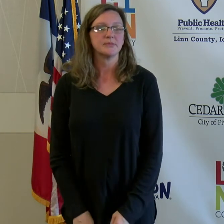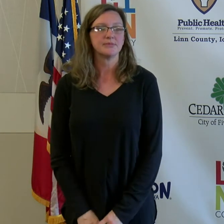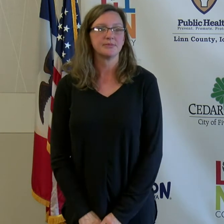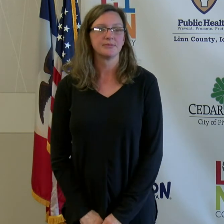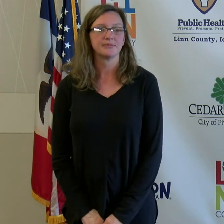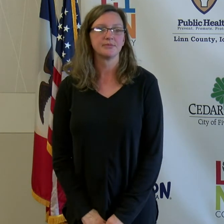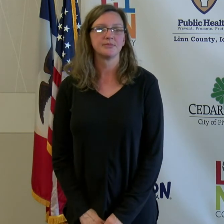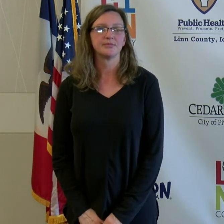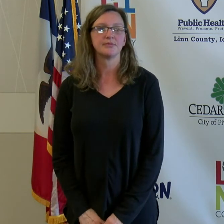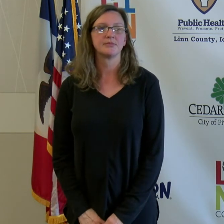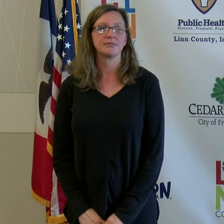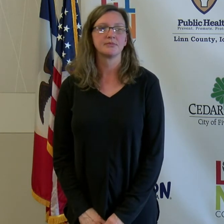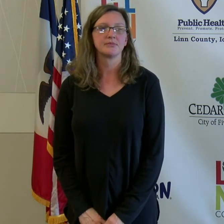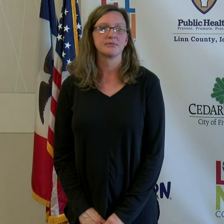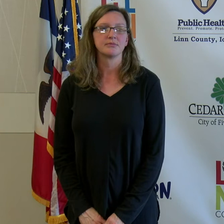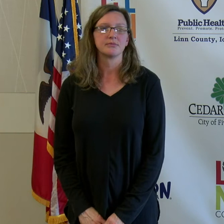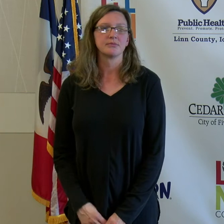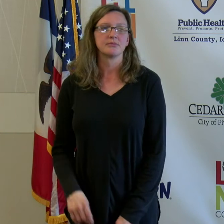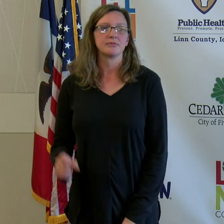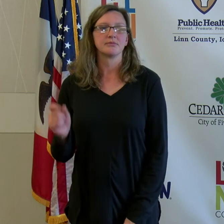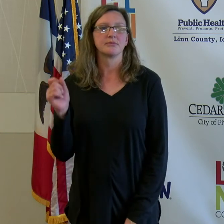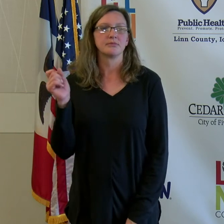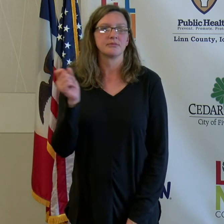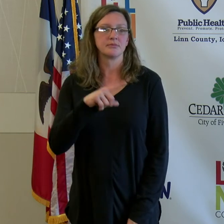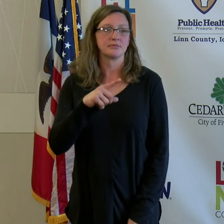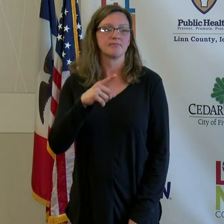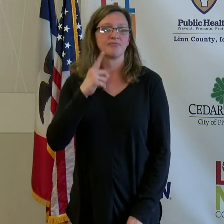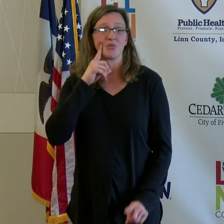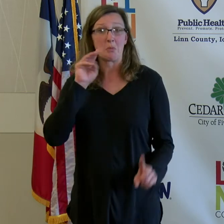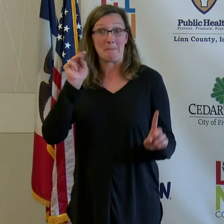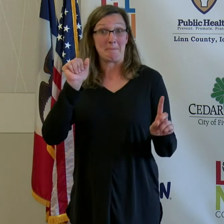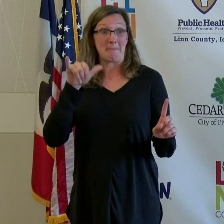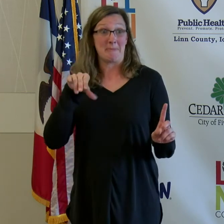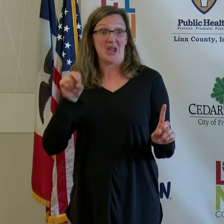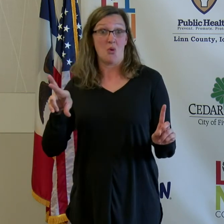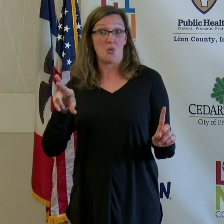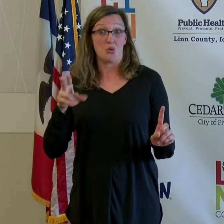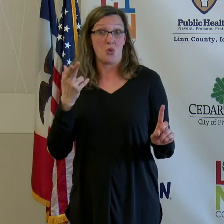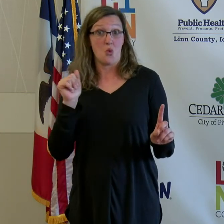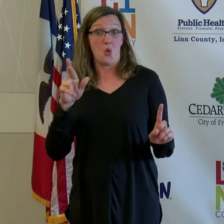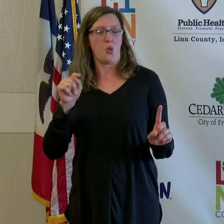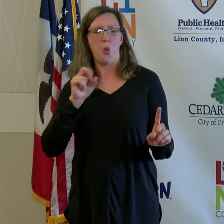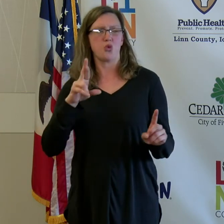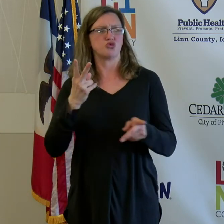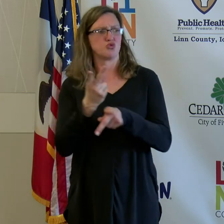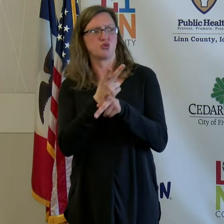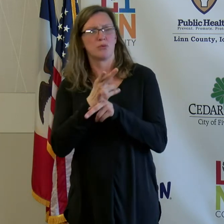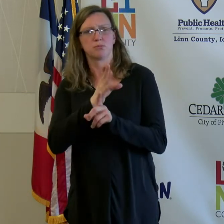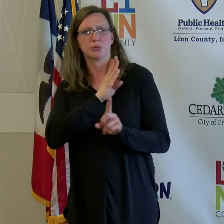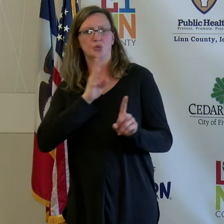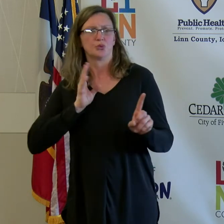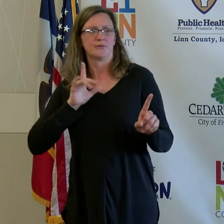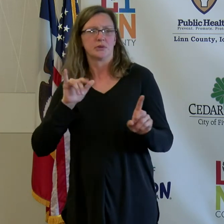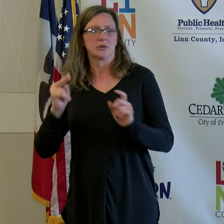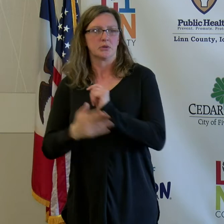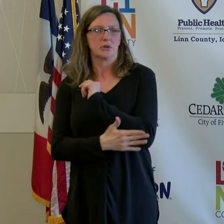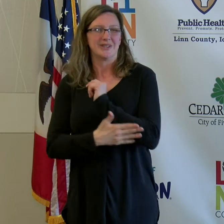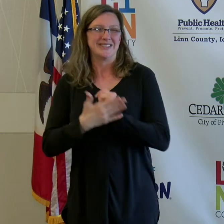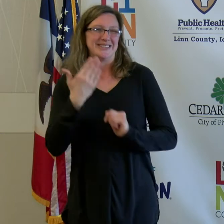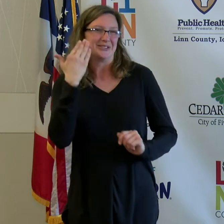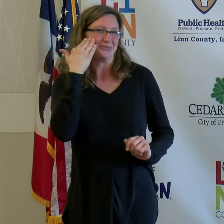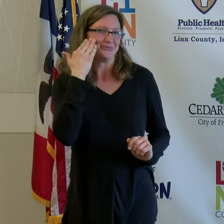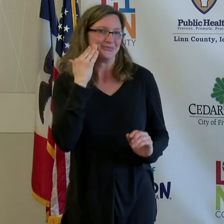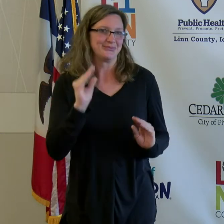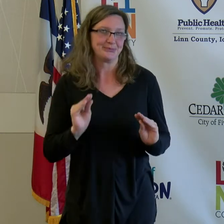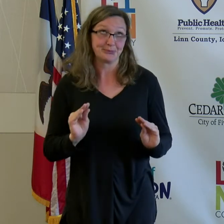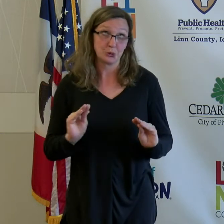Hart or Supervisor Walker. Without a local shelter in place, are there specific activities or employers that you